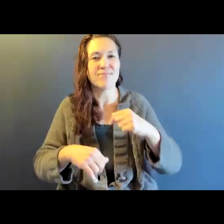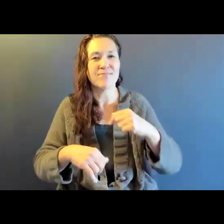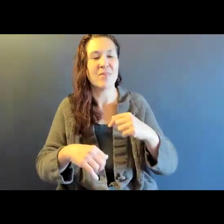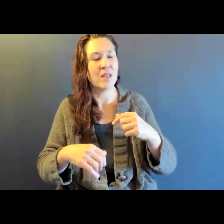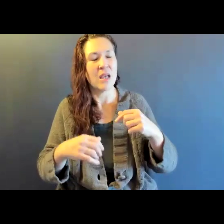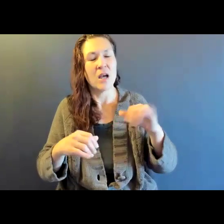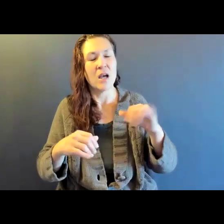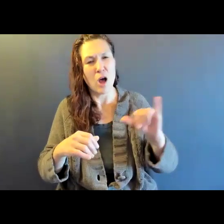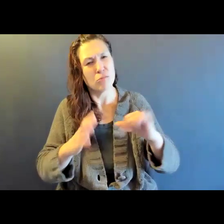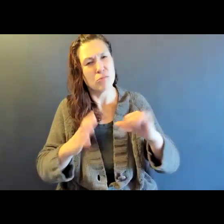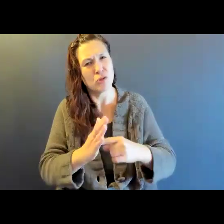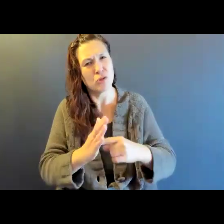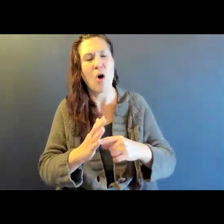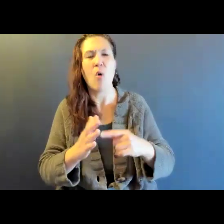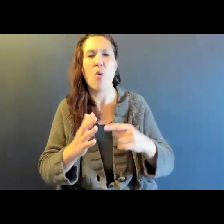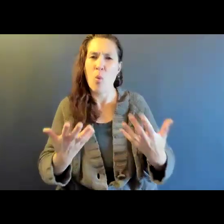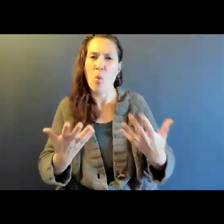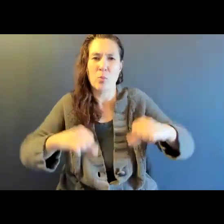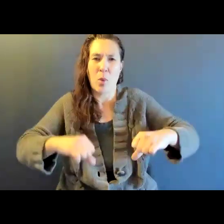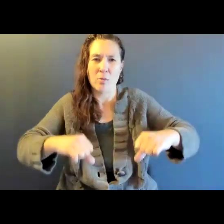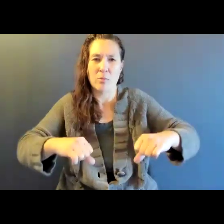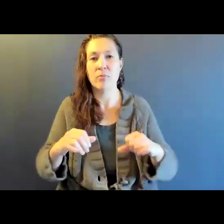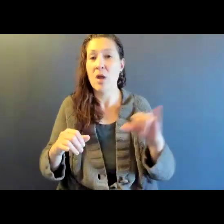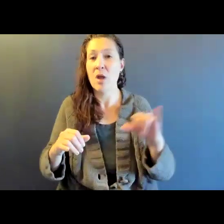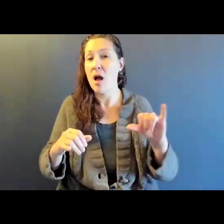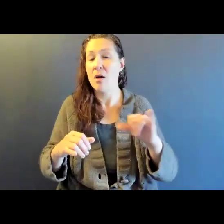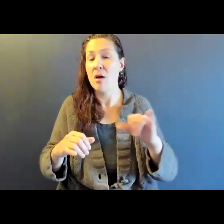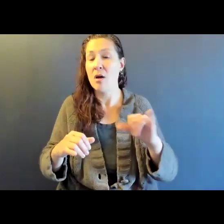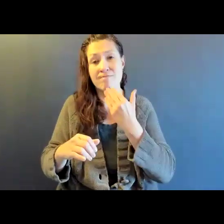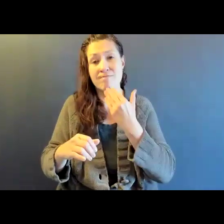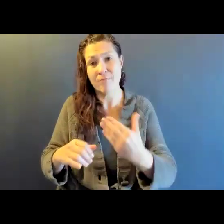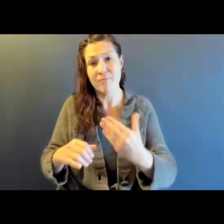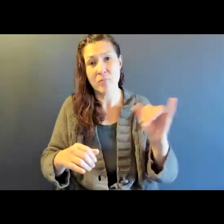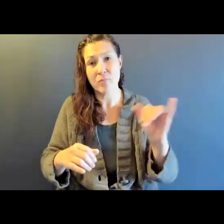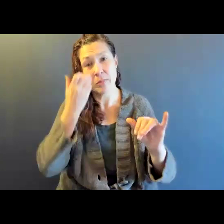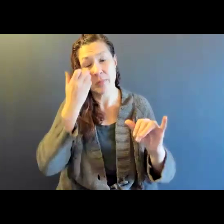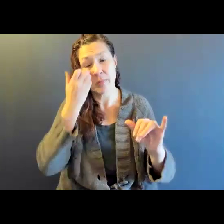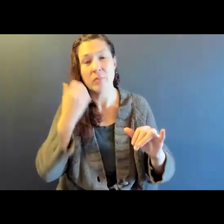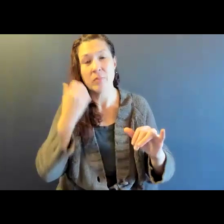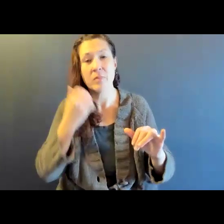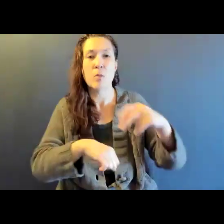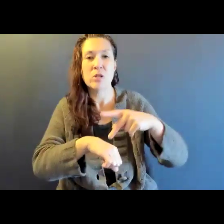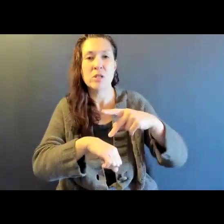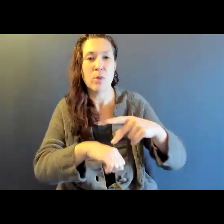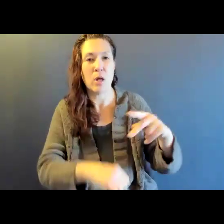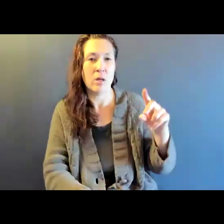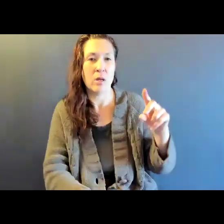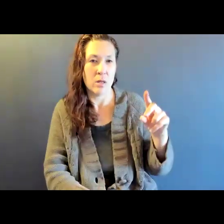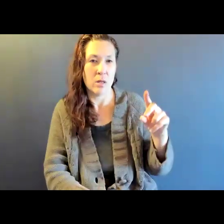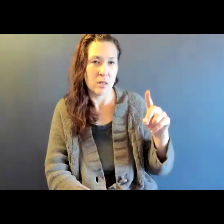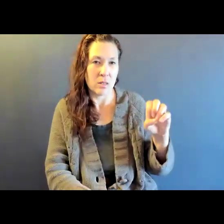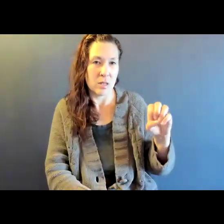possible. And finally, I just want to give a special thanks to leader Katie Grassa, her whole team for putting on the